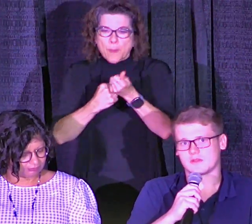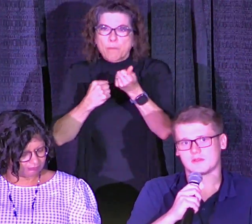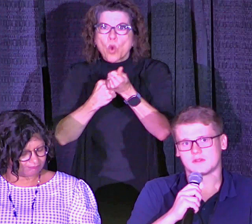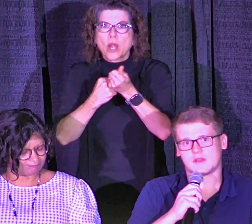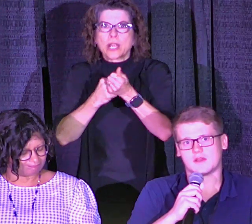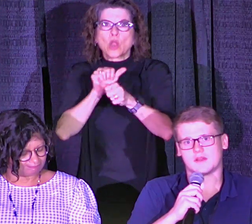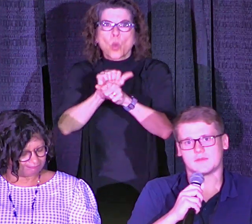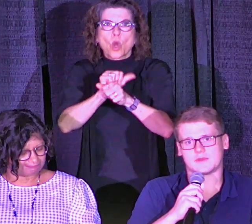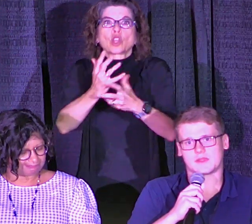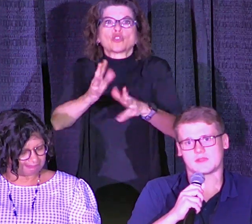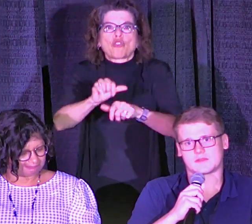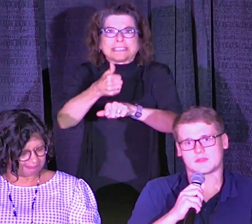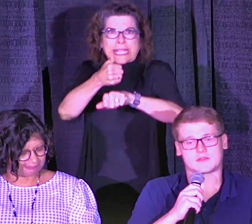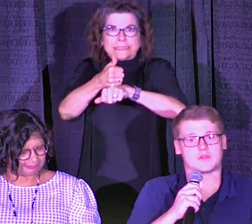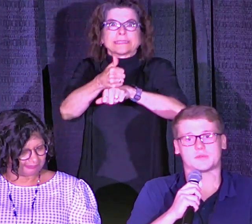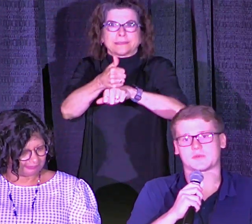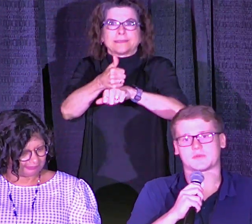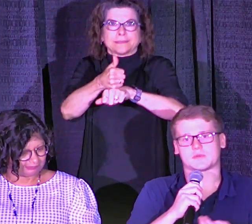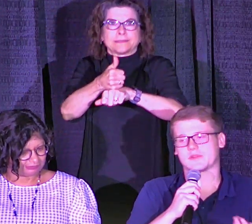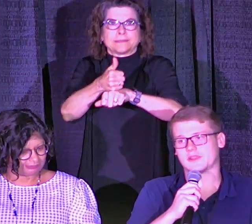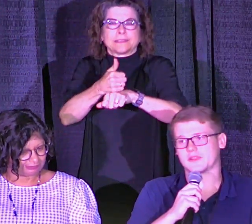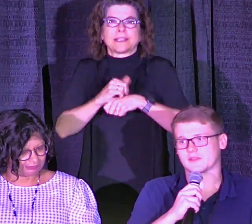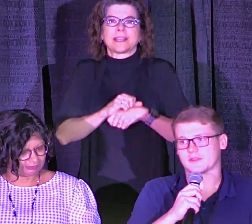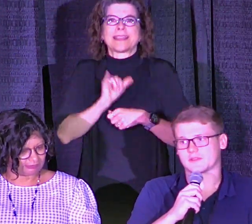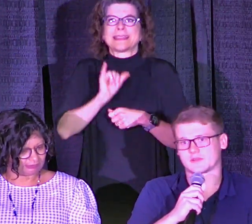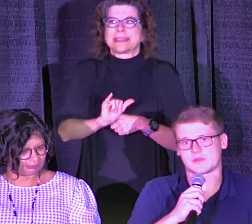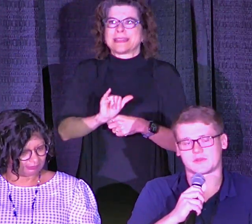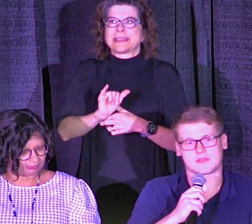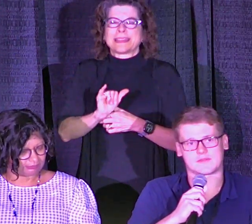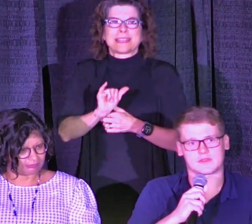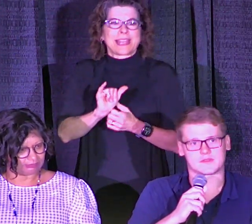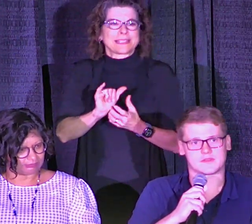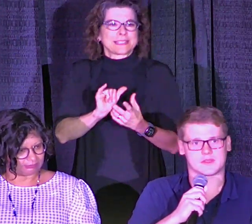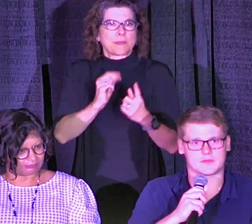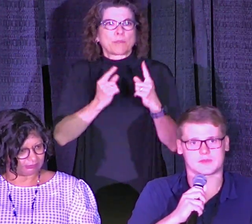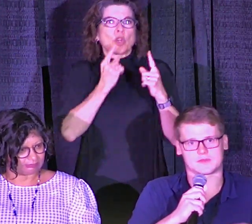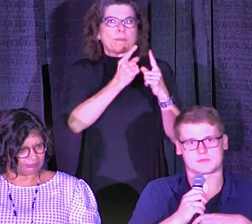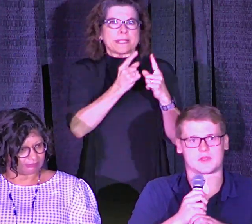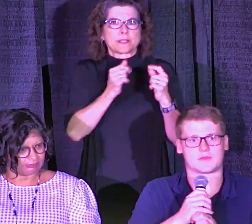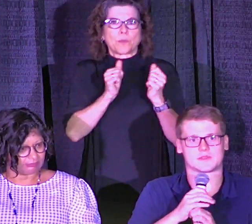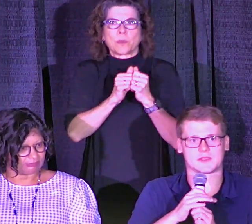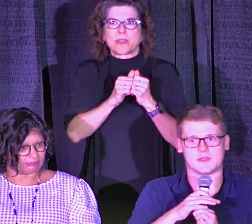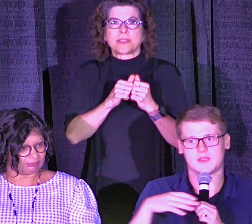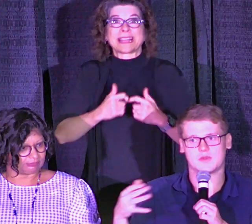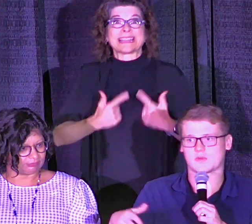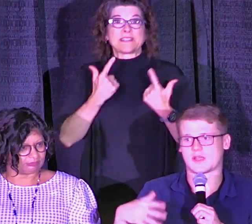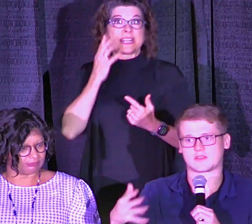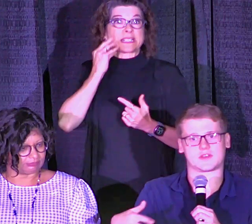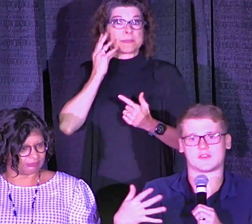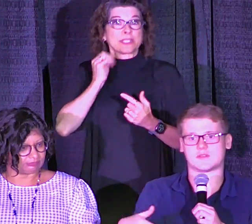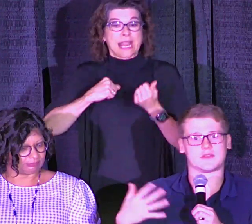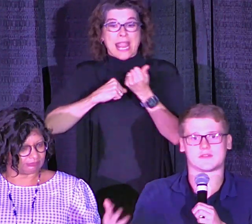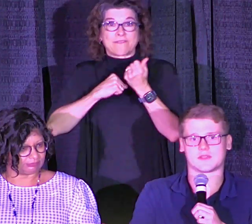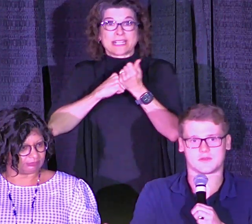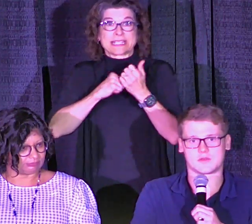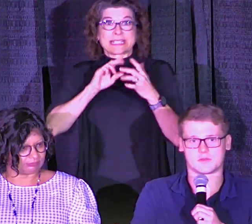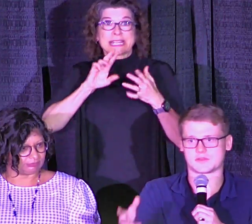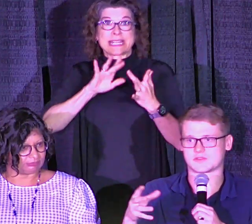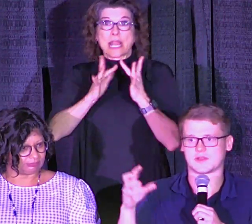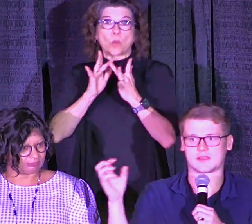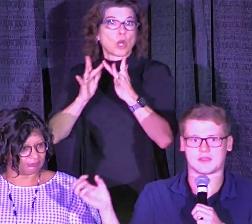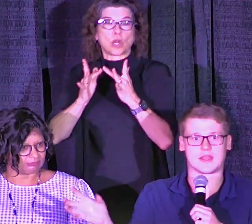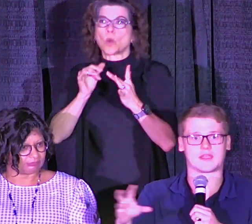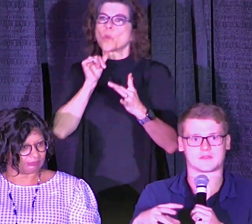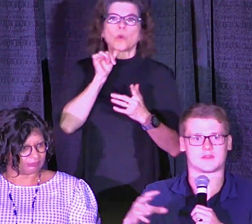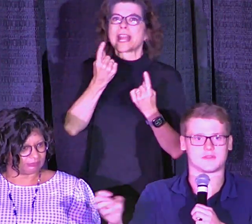work. And that's the whole purpose with Lean, the Lived Experience Advocacy Network, is we always say, we're not trying to do anything new. We're